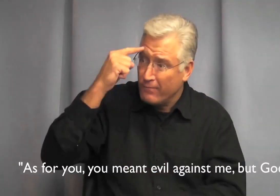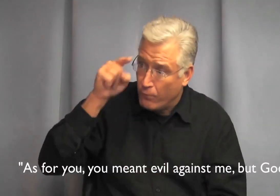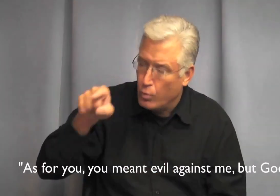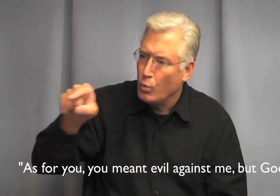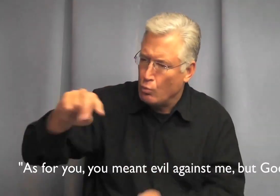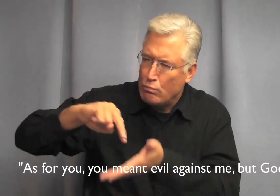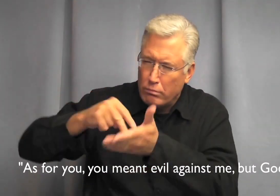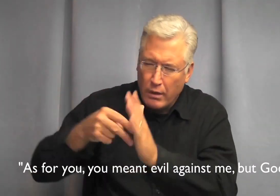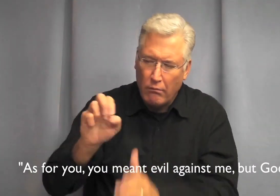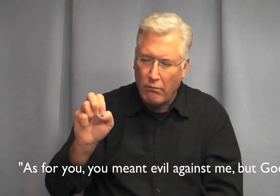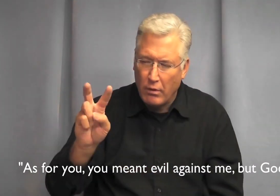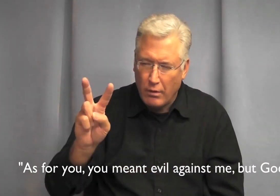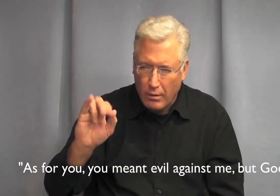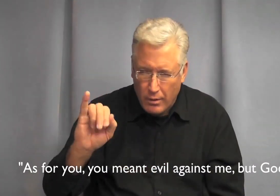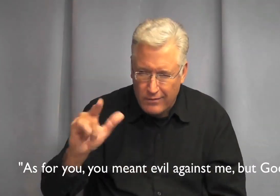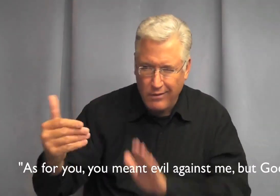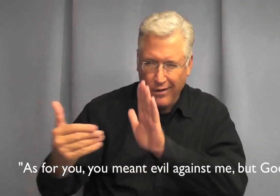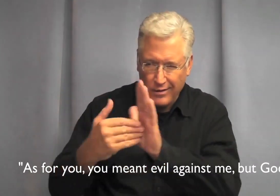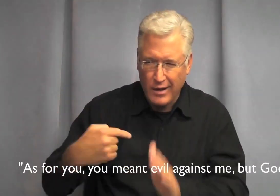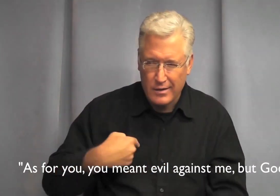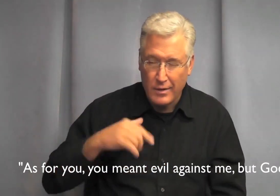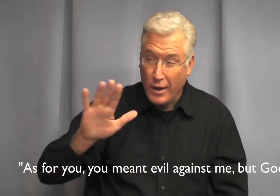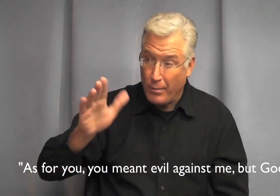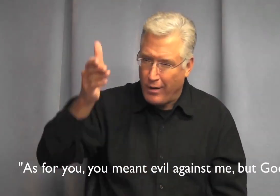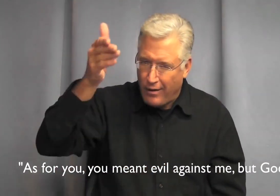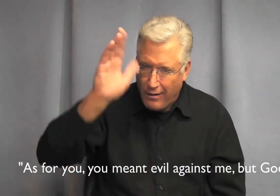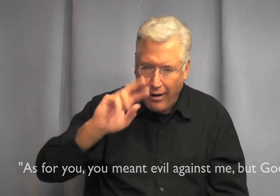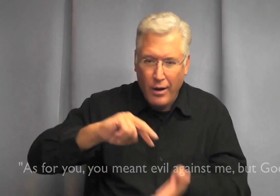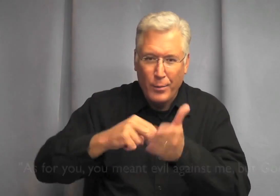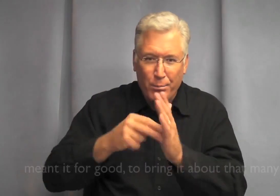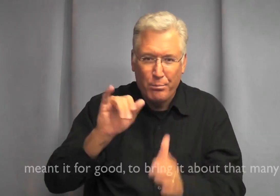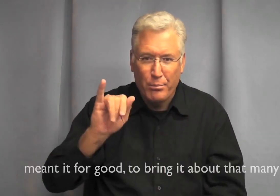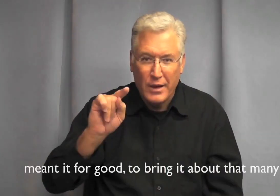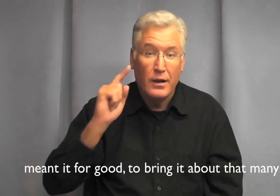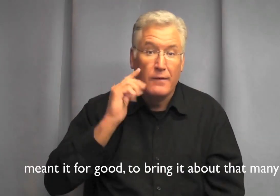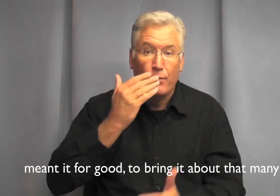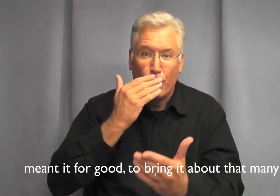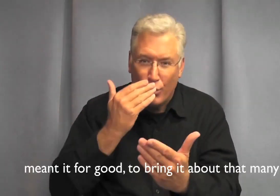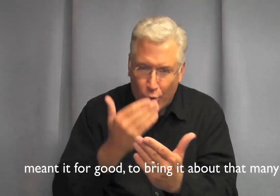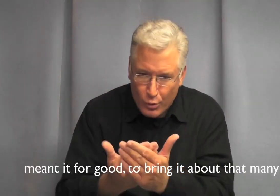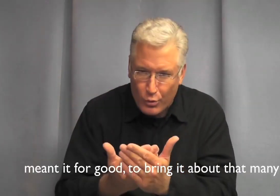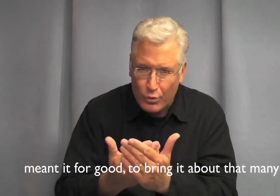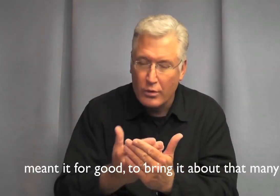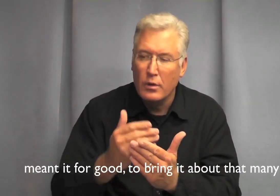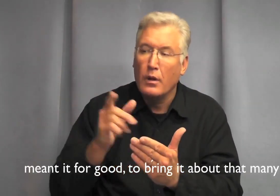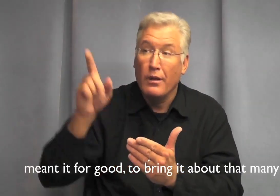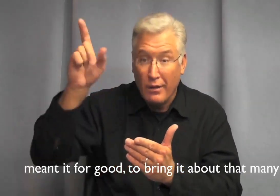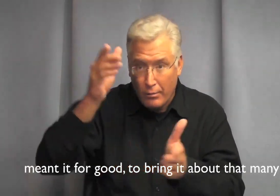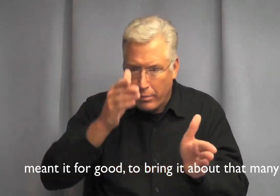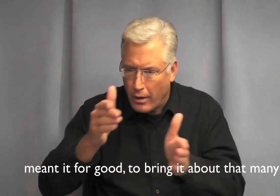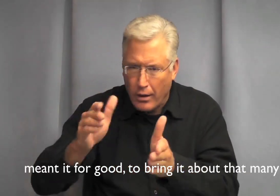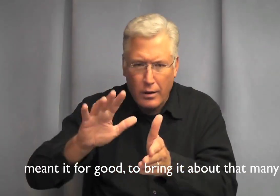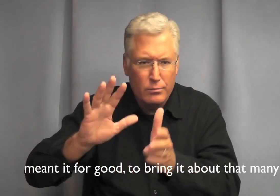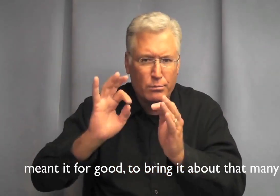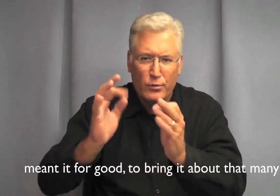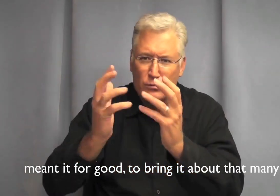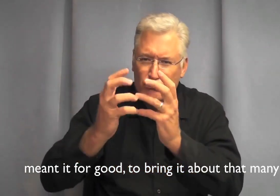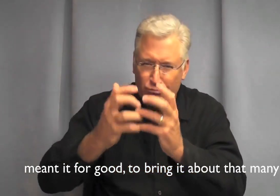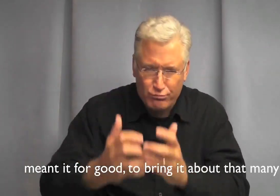happens. He said, as for you, you meant evil against me, but God, he meant it for good, to bring